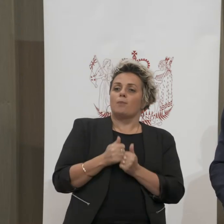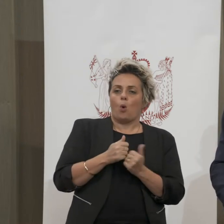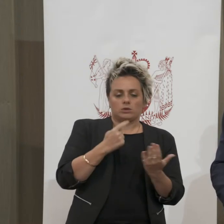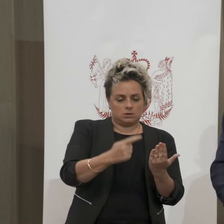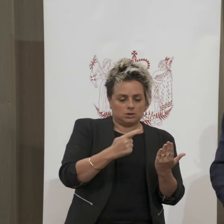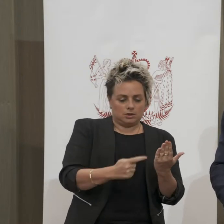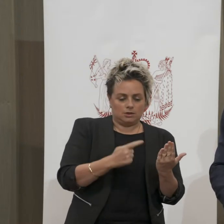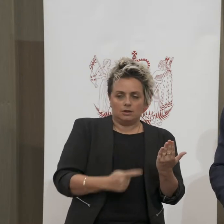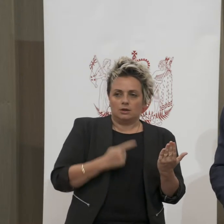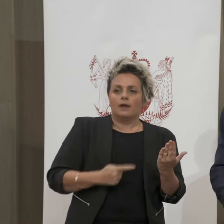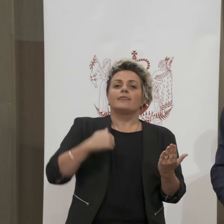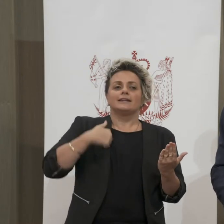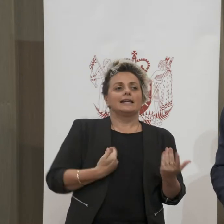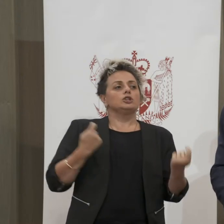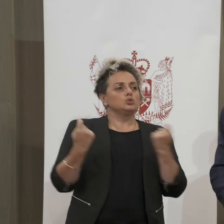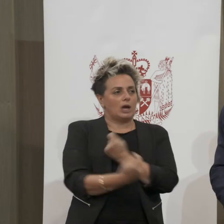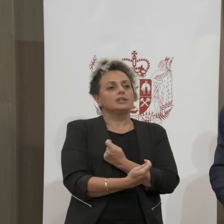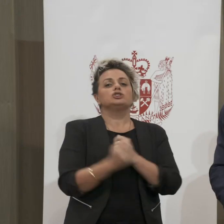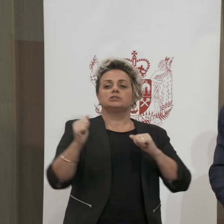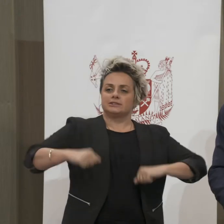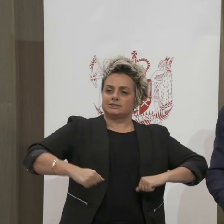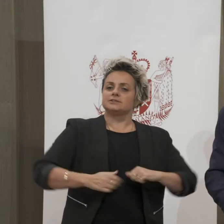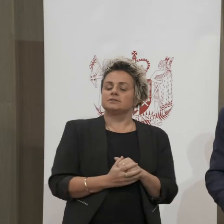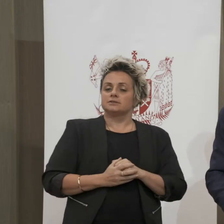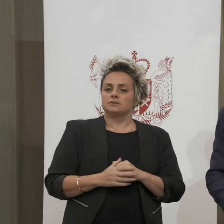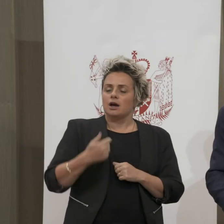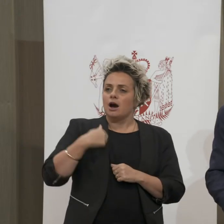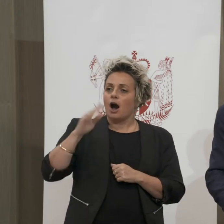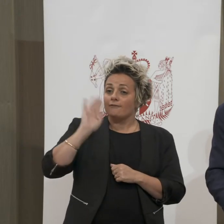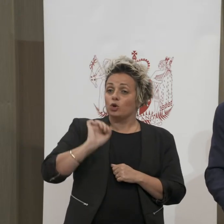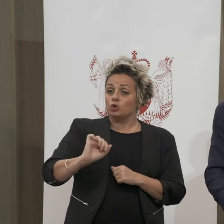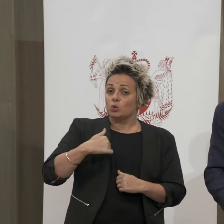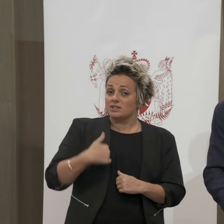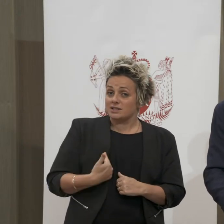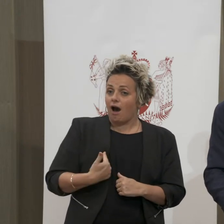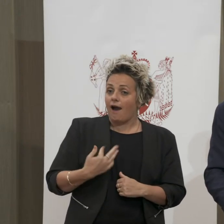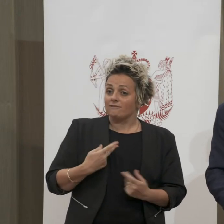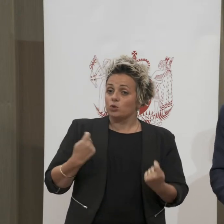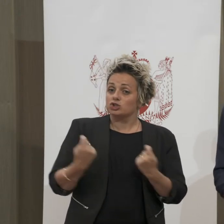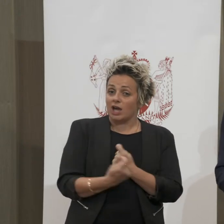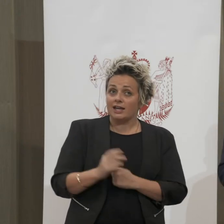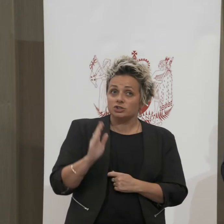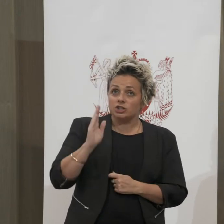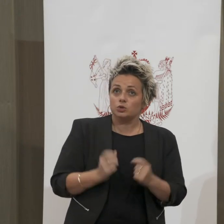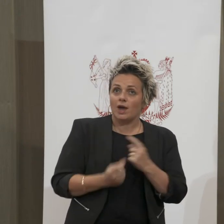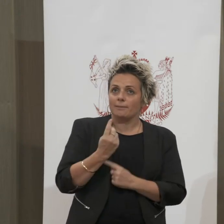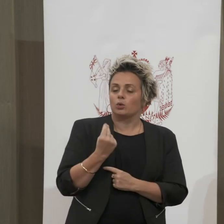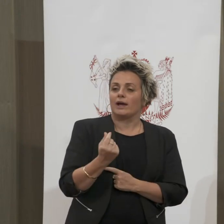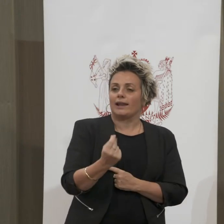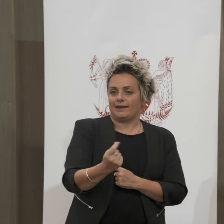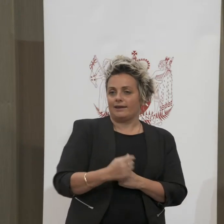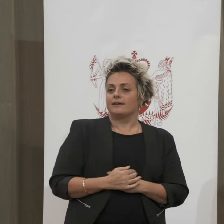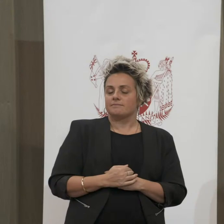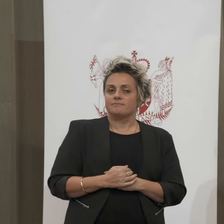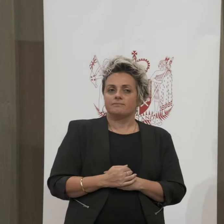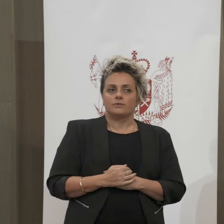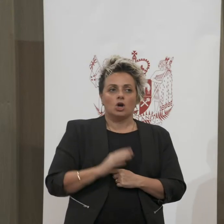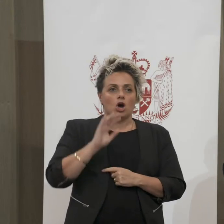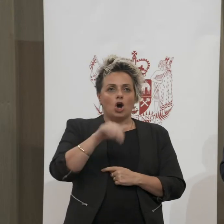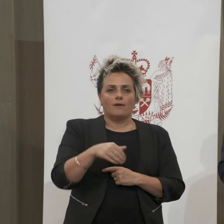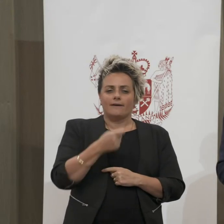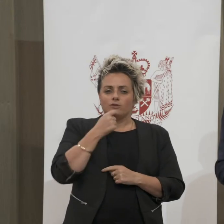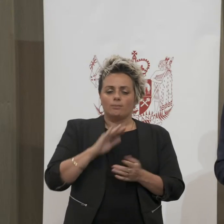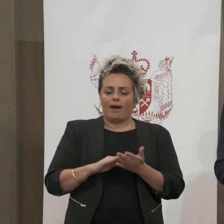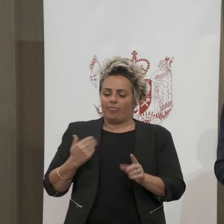built on the need for change. I have heard your desire for change to happen quickly. Over the past